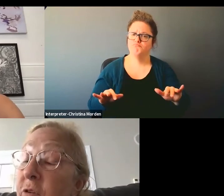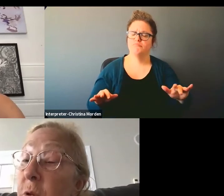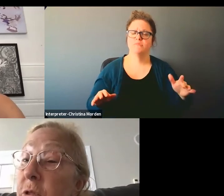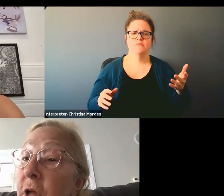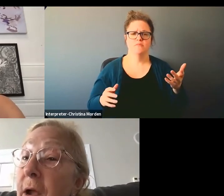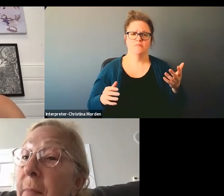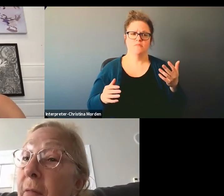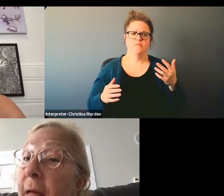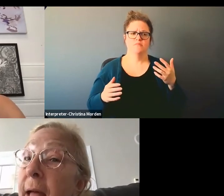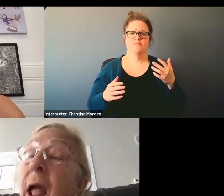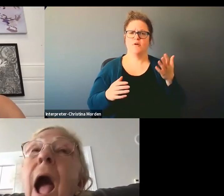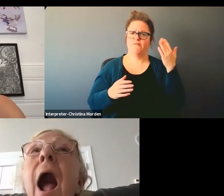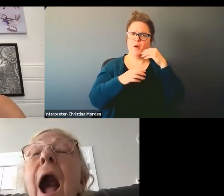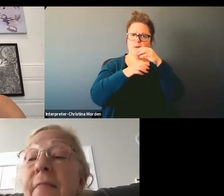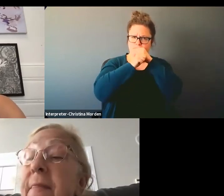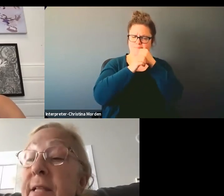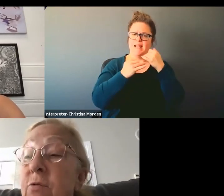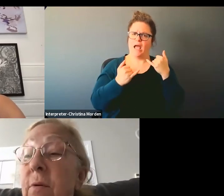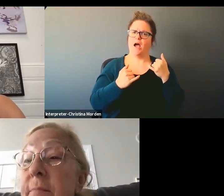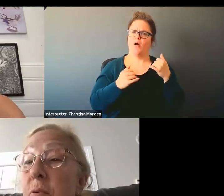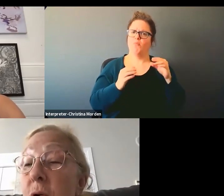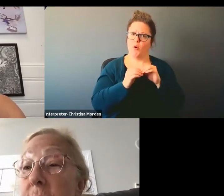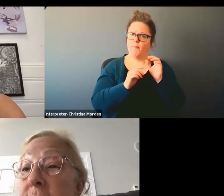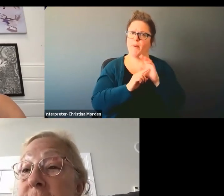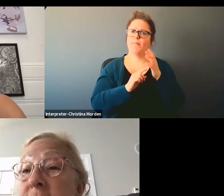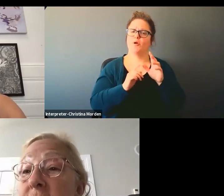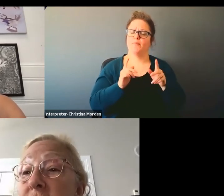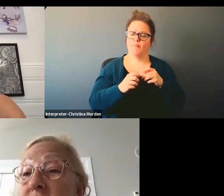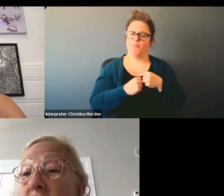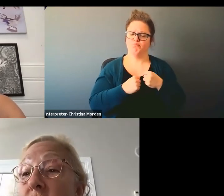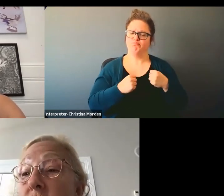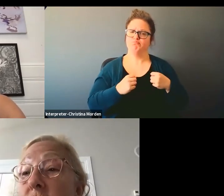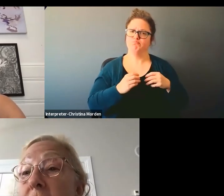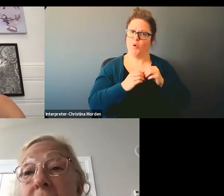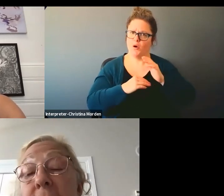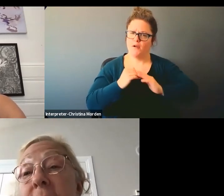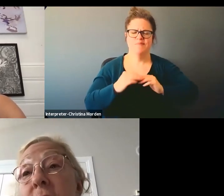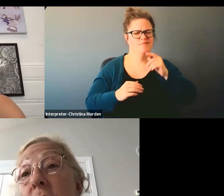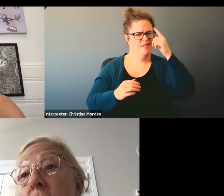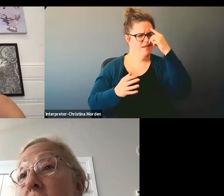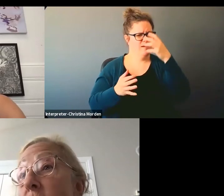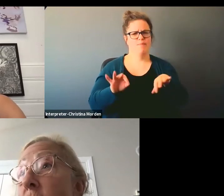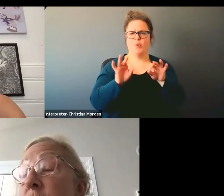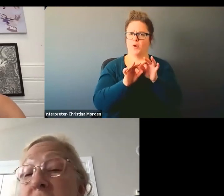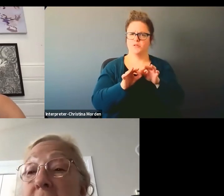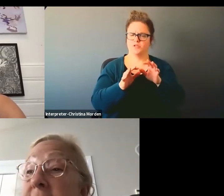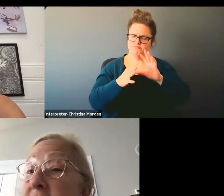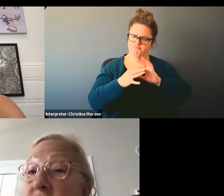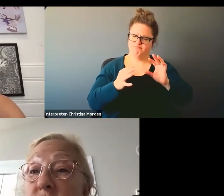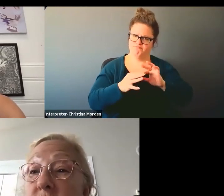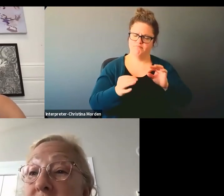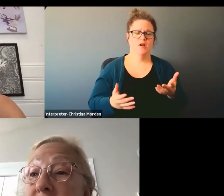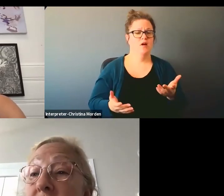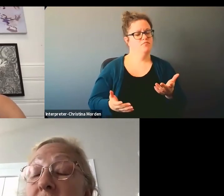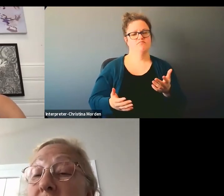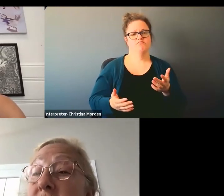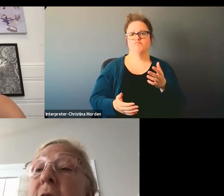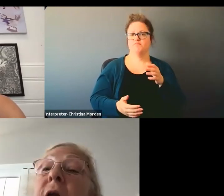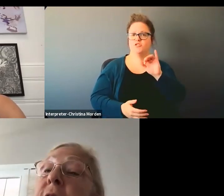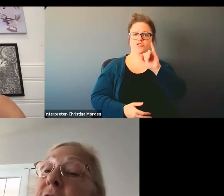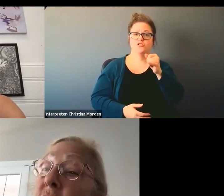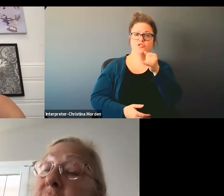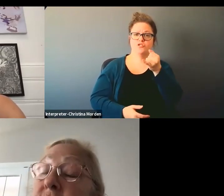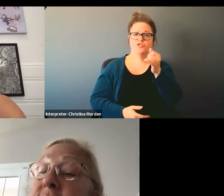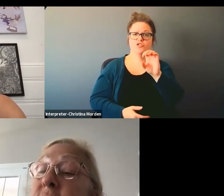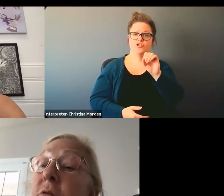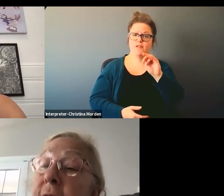more comfortable to talk about that. I think that's really important. So, and then your whole presentation was